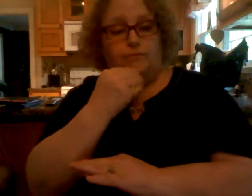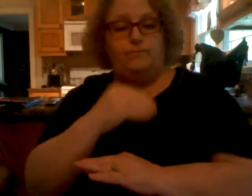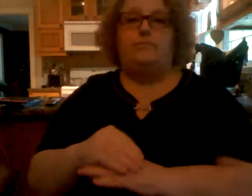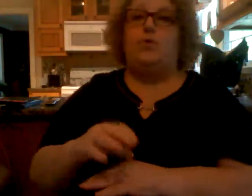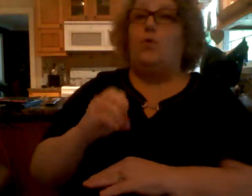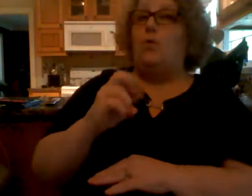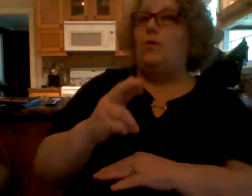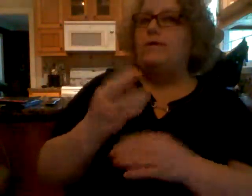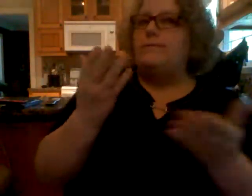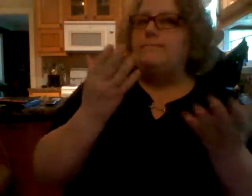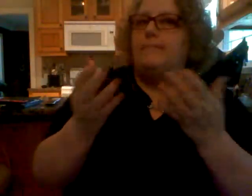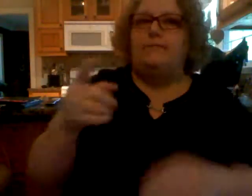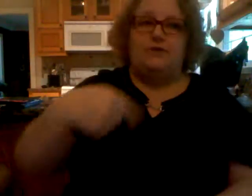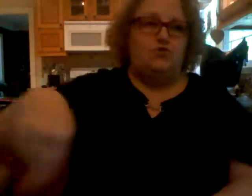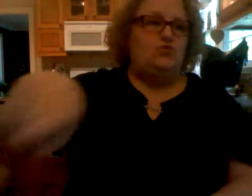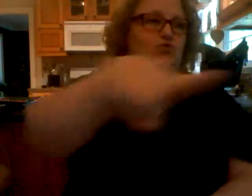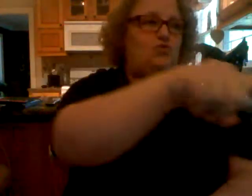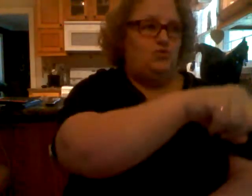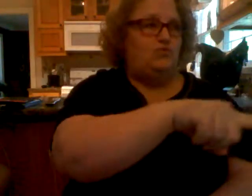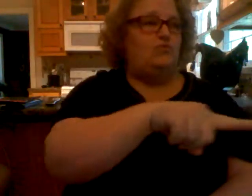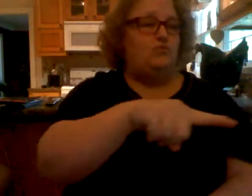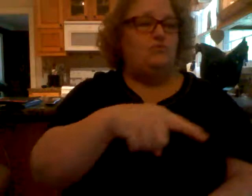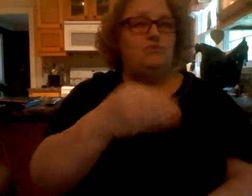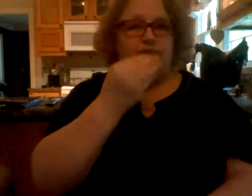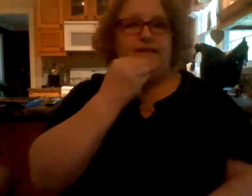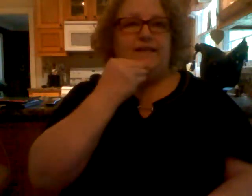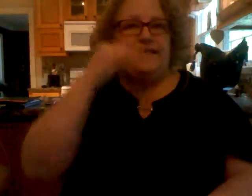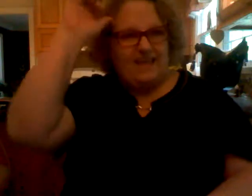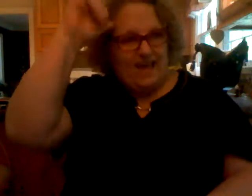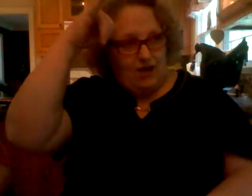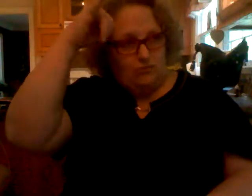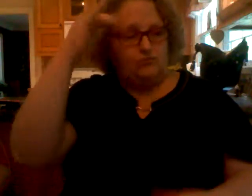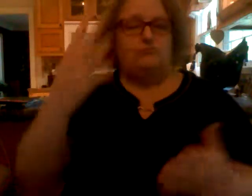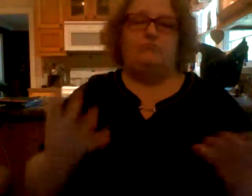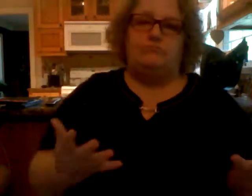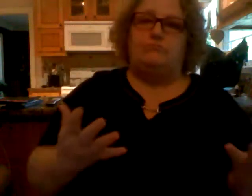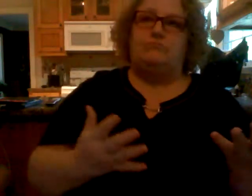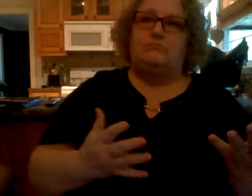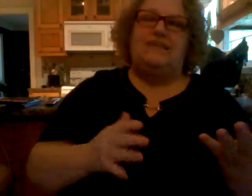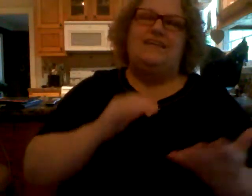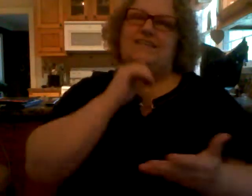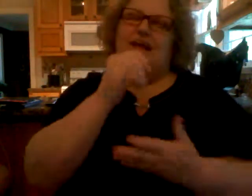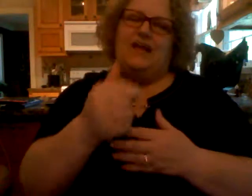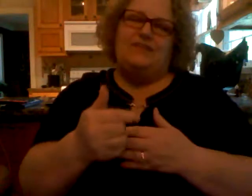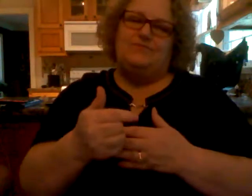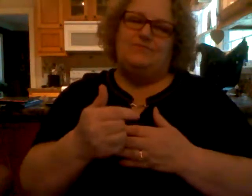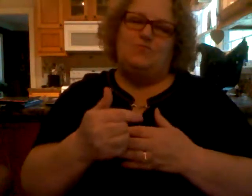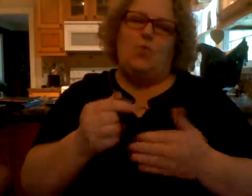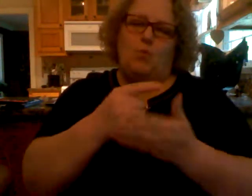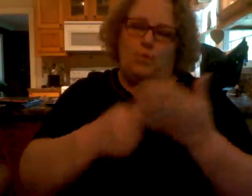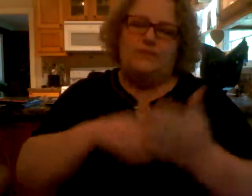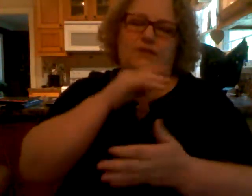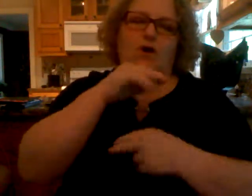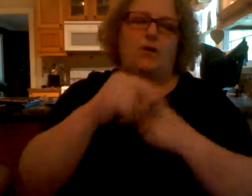guys killing off a cow and eating a cow. Okay? That's not one of the ecological, natural ones that we're talking about now. Okay?